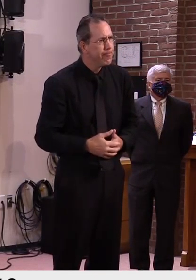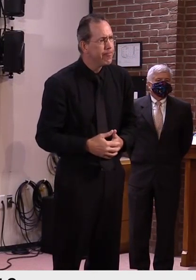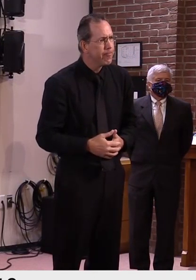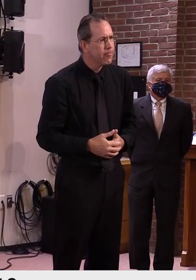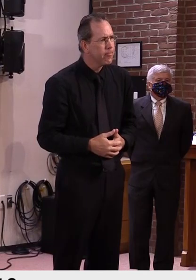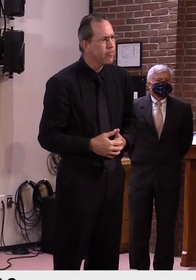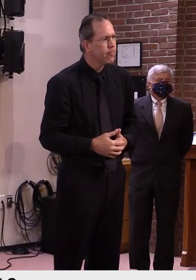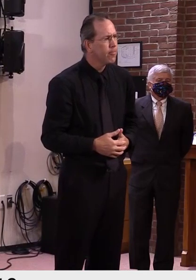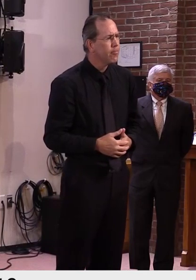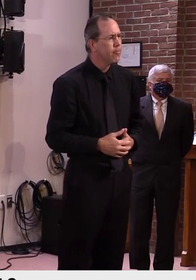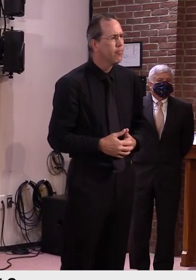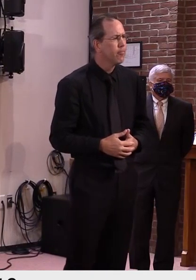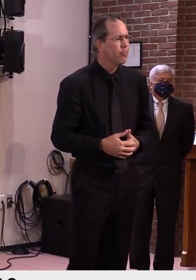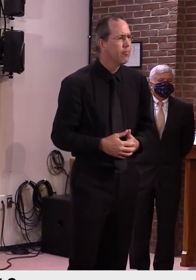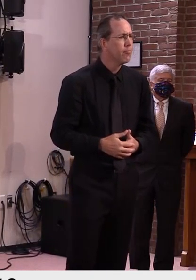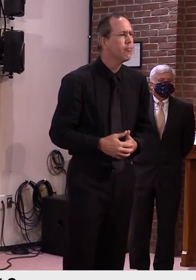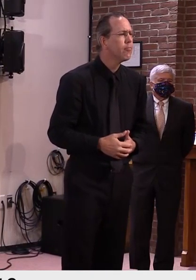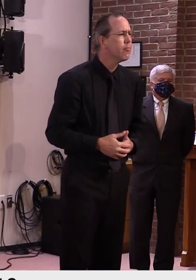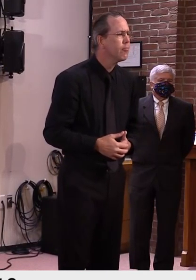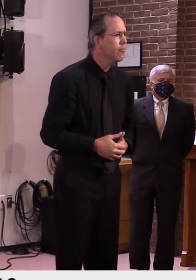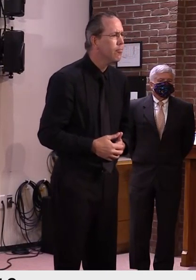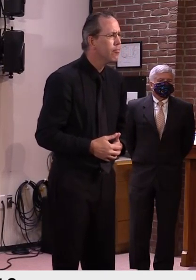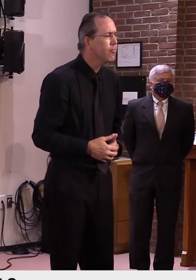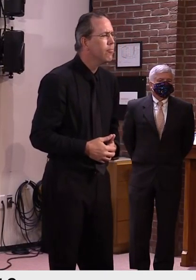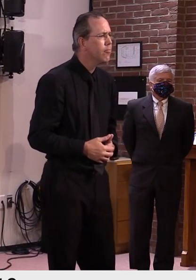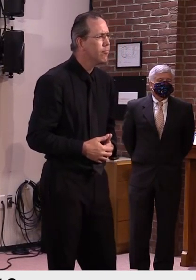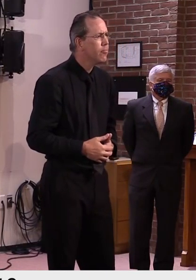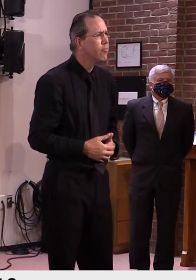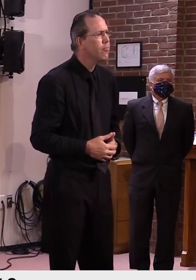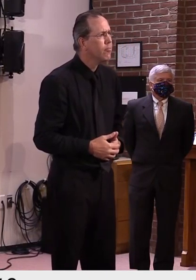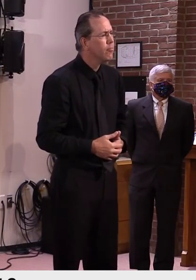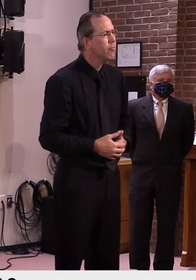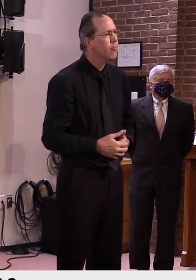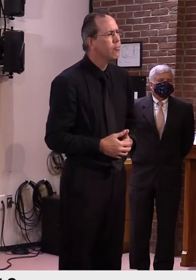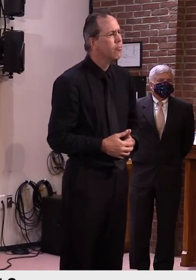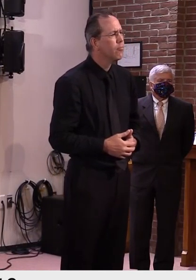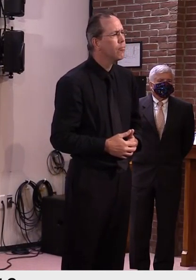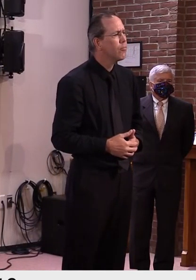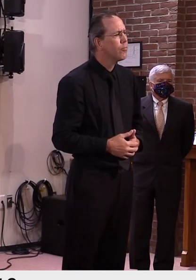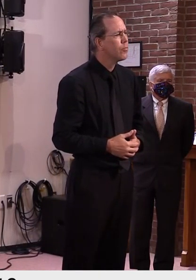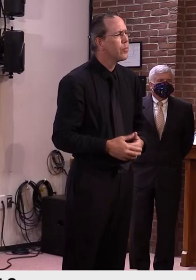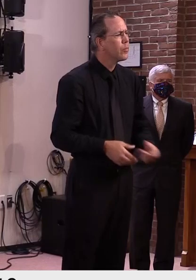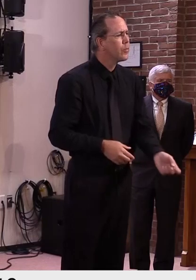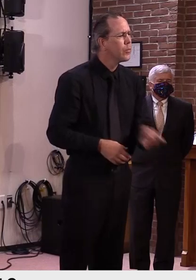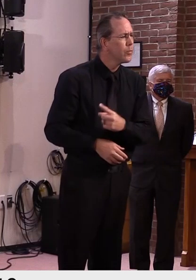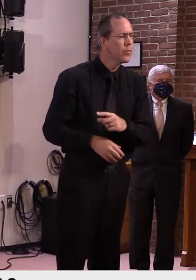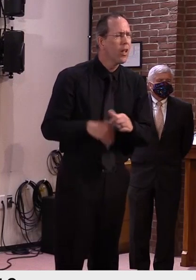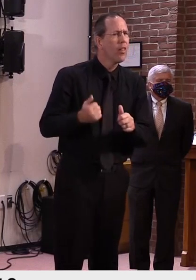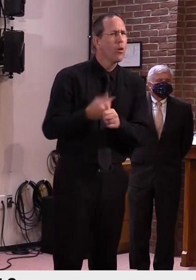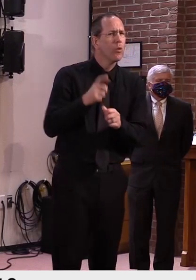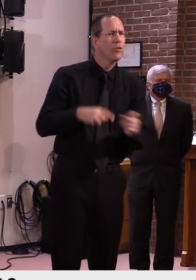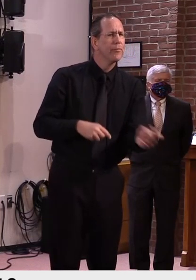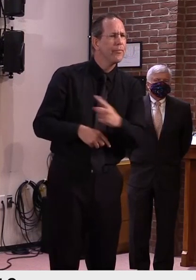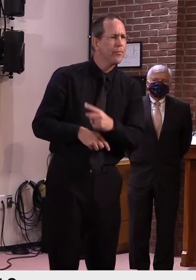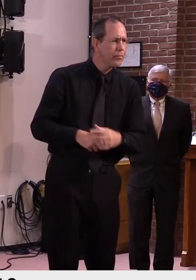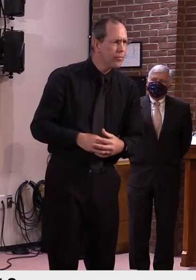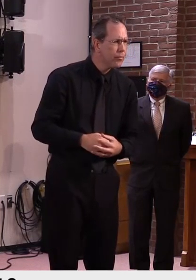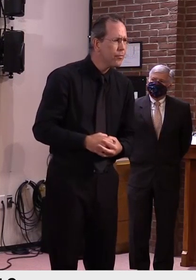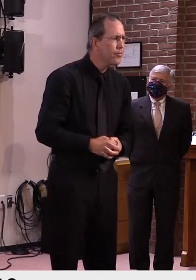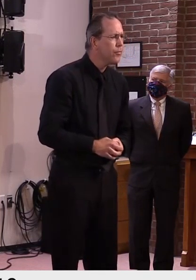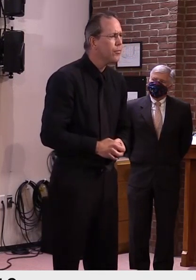Okay, thank you. I also have a question about the recently announced school case at Bloomstown, I believe it